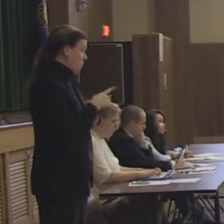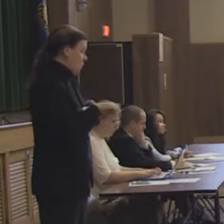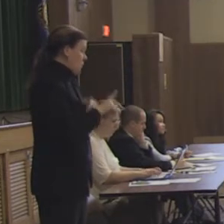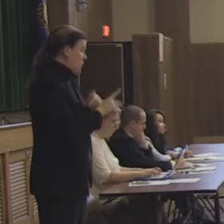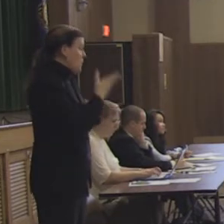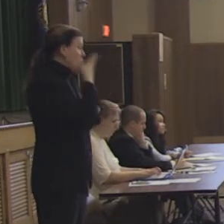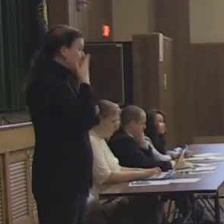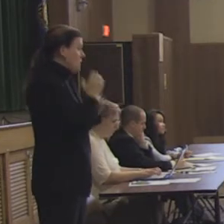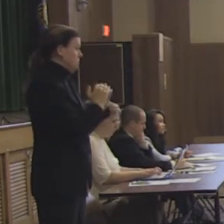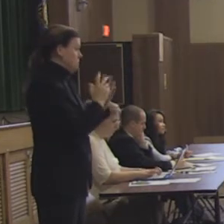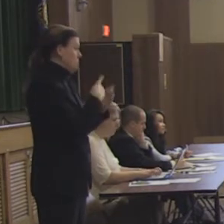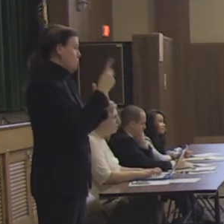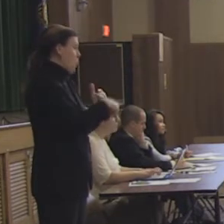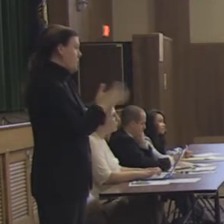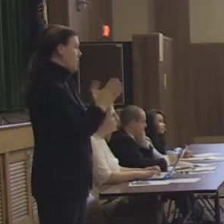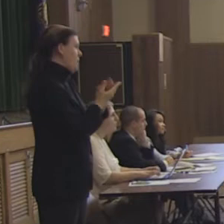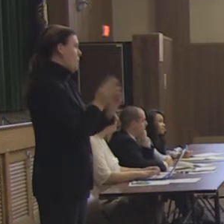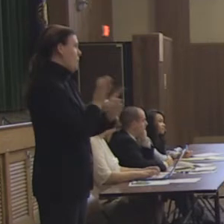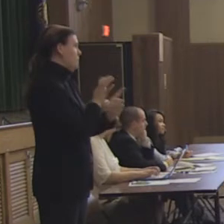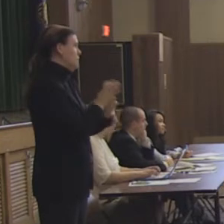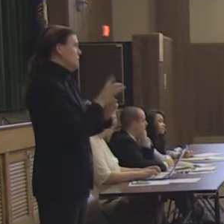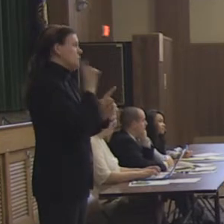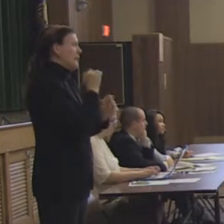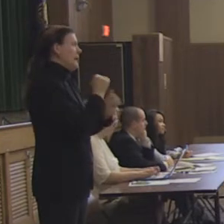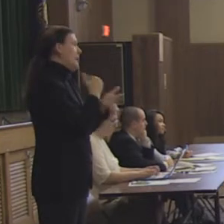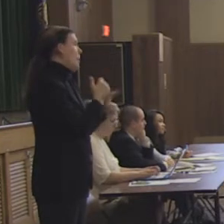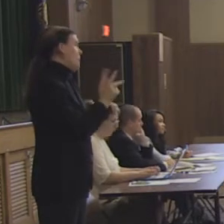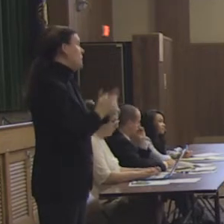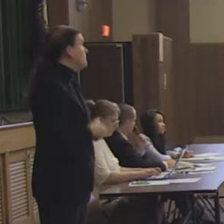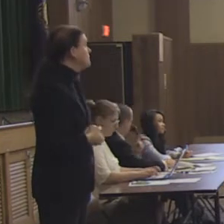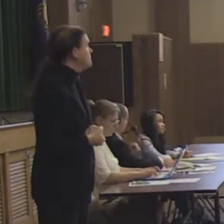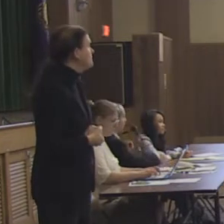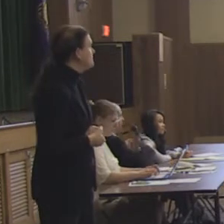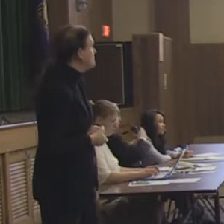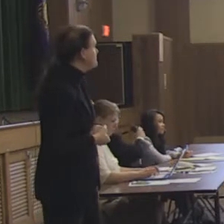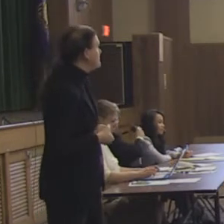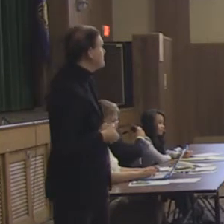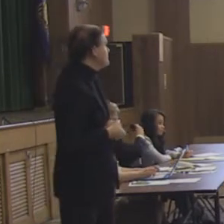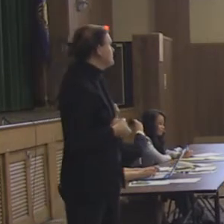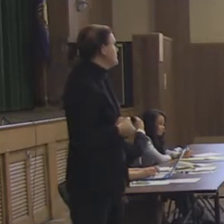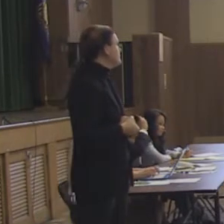to build this program up again. It has so much potential for help. Wonderful.